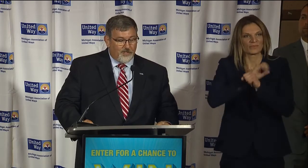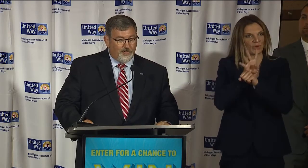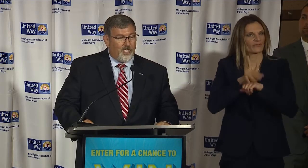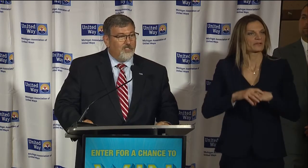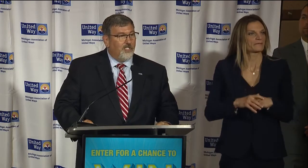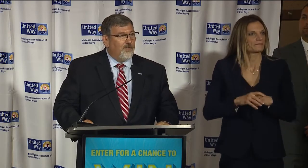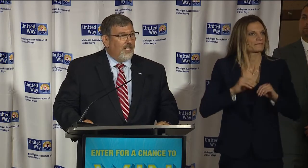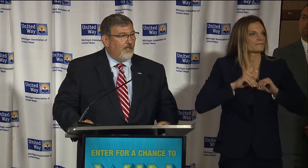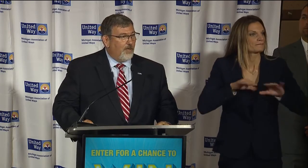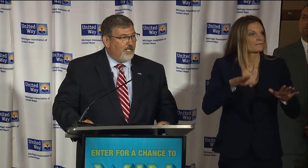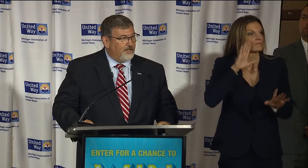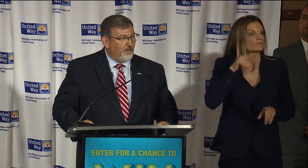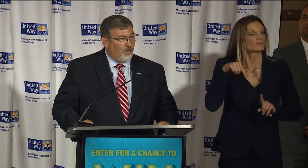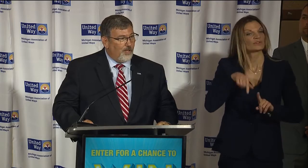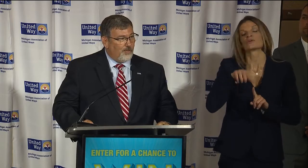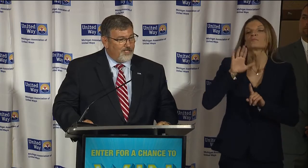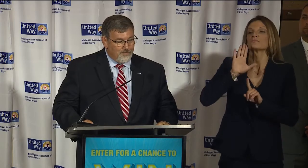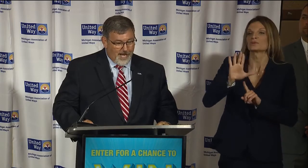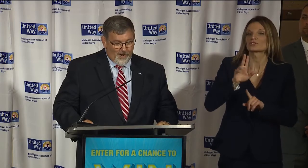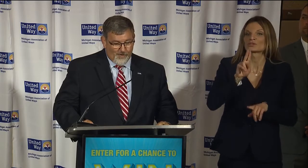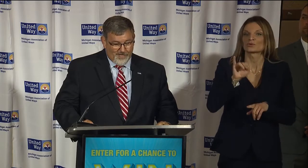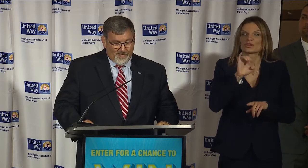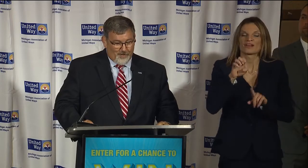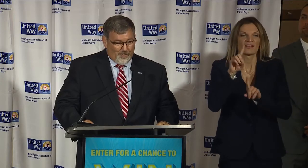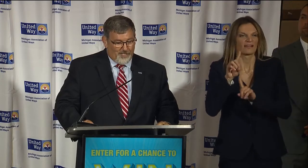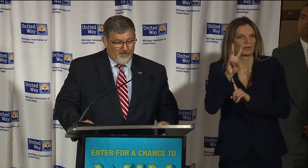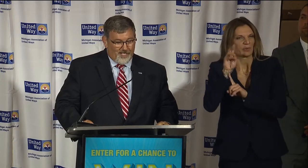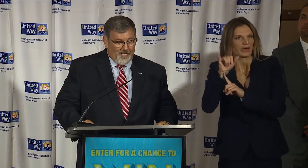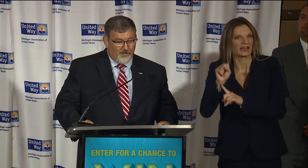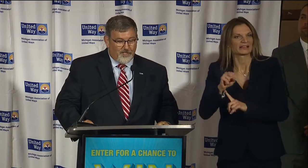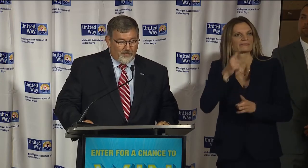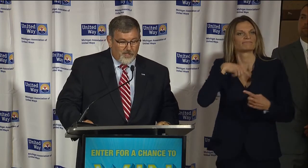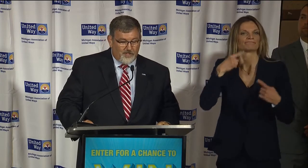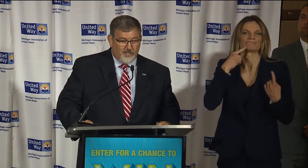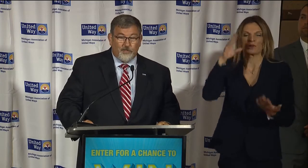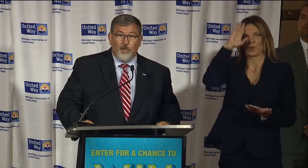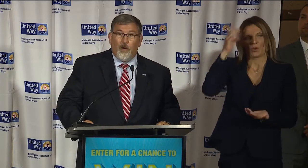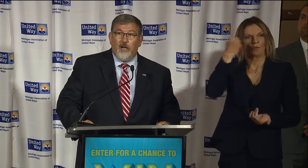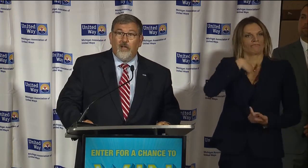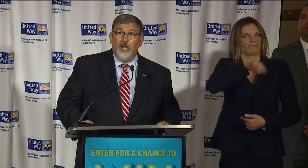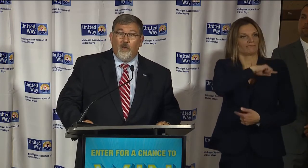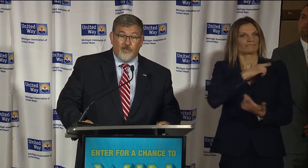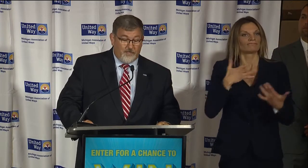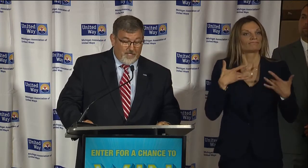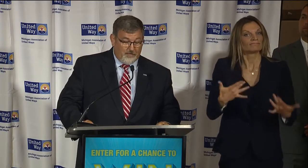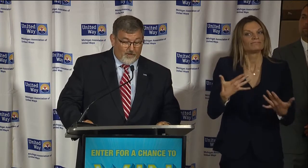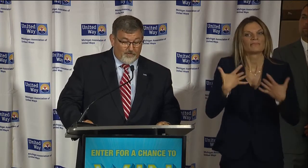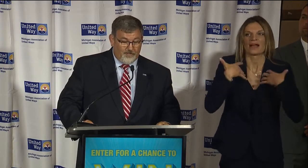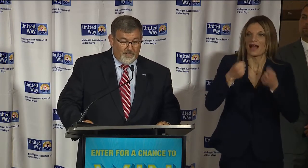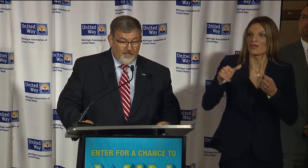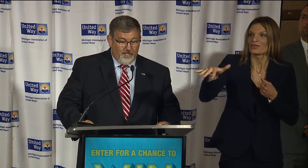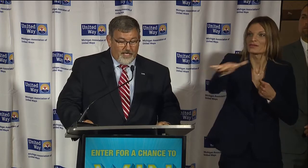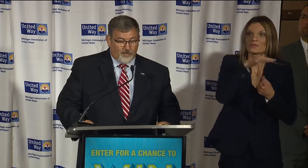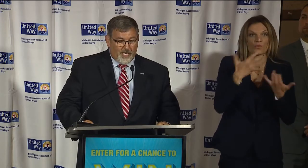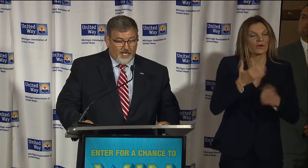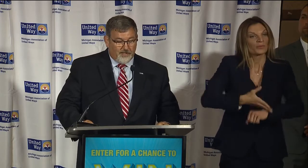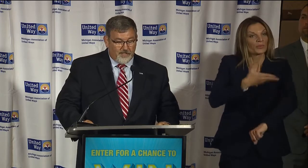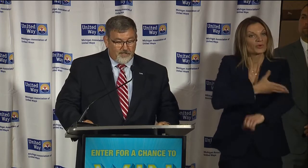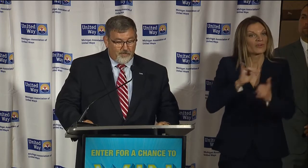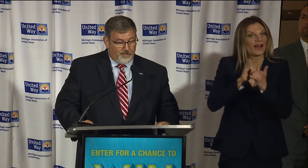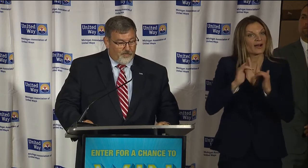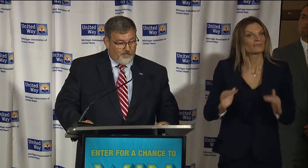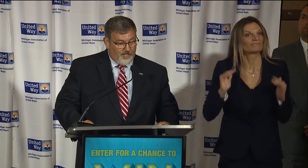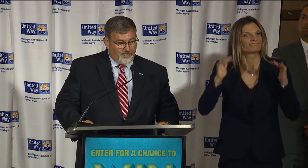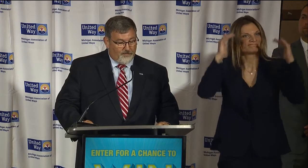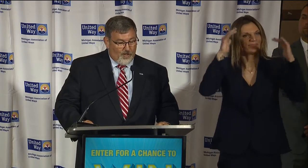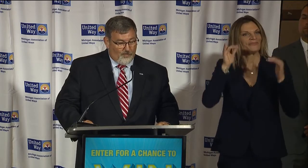Michigan Association of United Ways, or known as MAU, we know that healthy communities require healthy people. As we enter